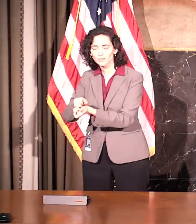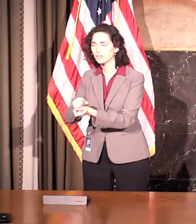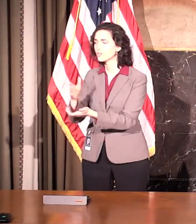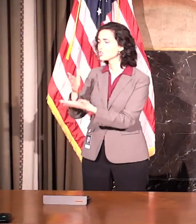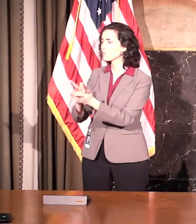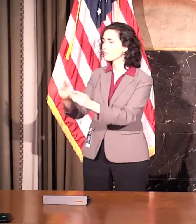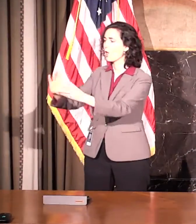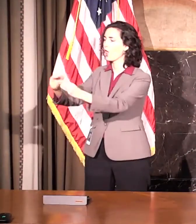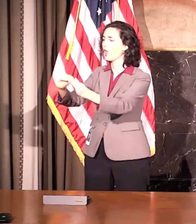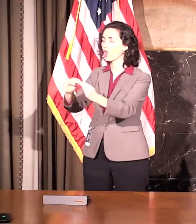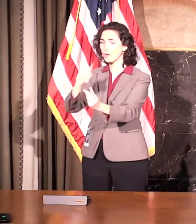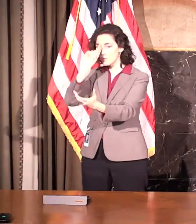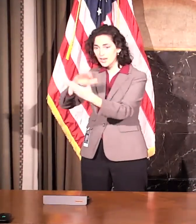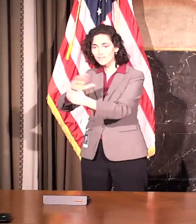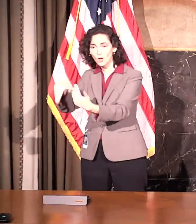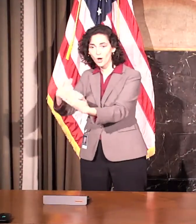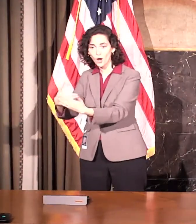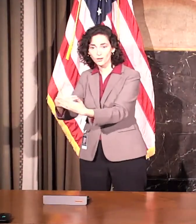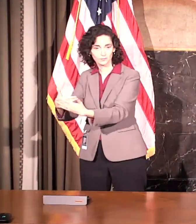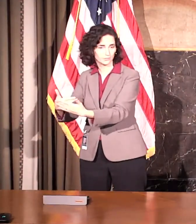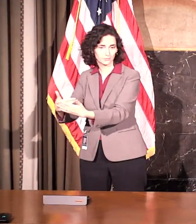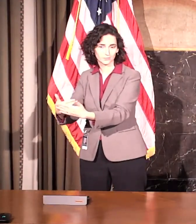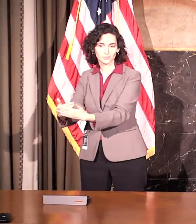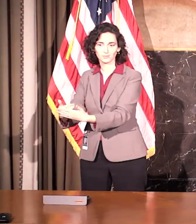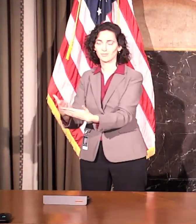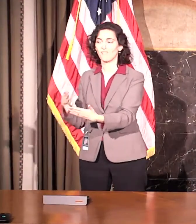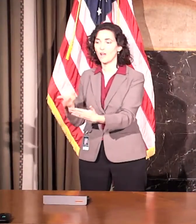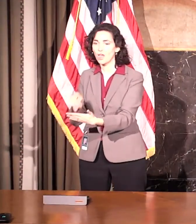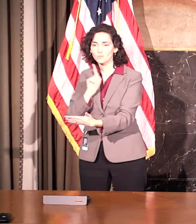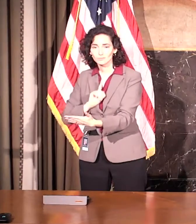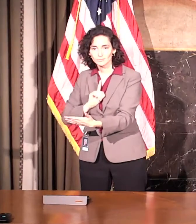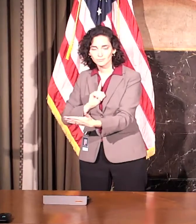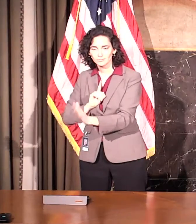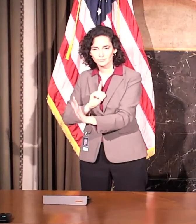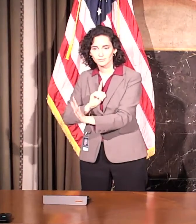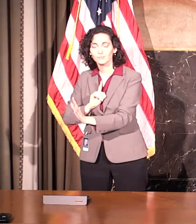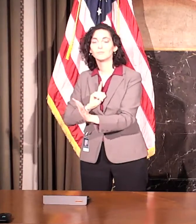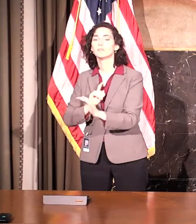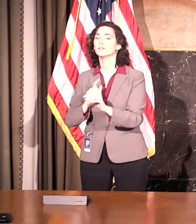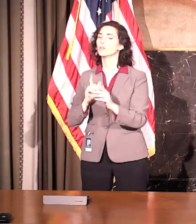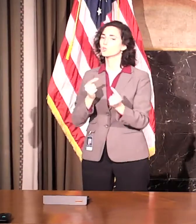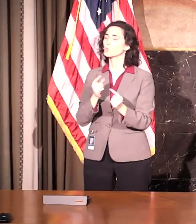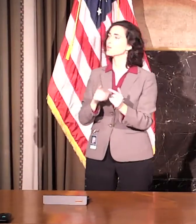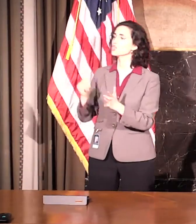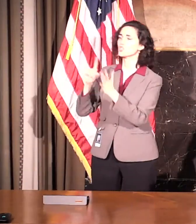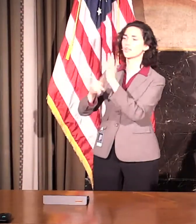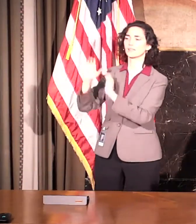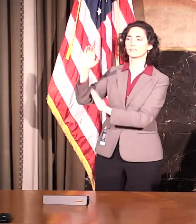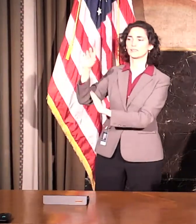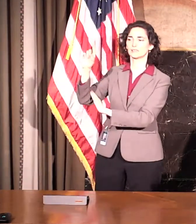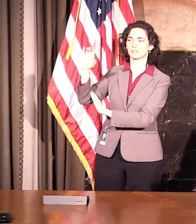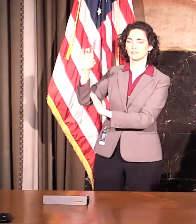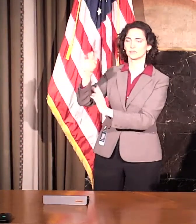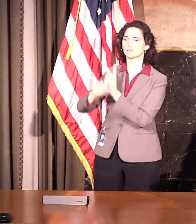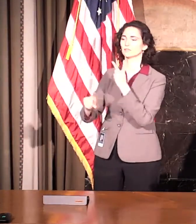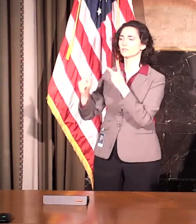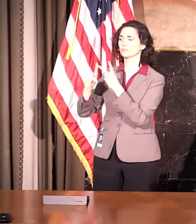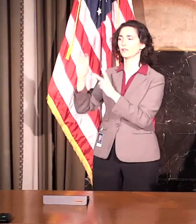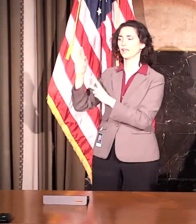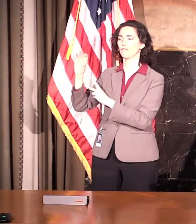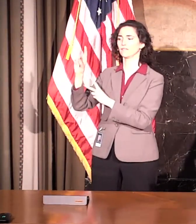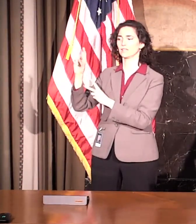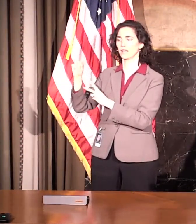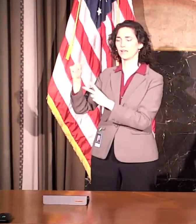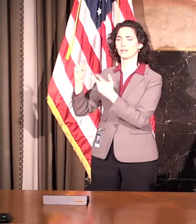credible. And I would encourage you to go to places like the CDC and like the FDA, like the Louisiana Department of